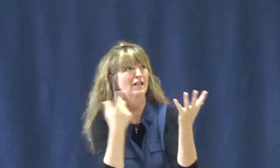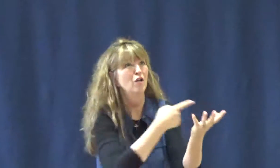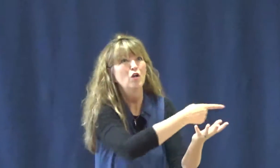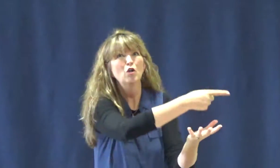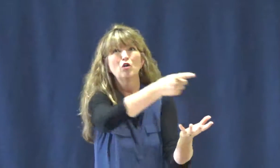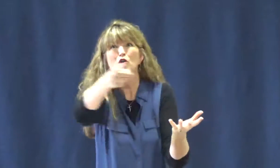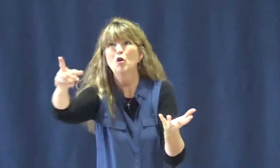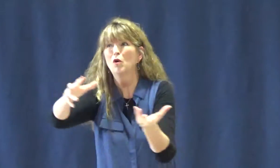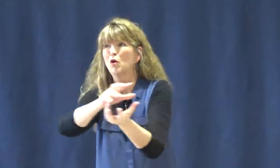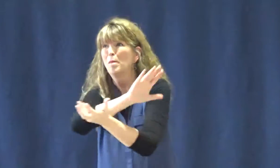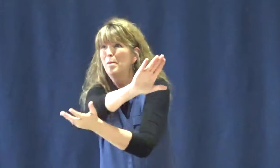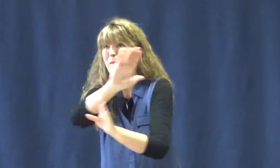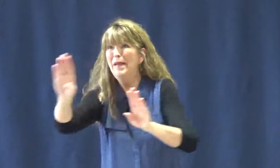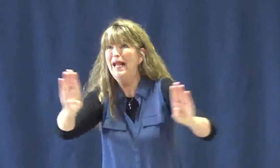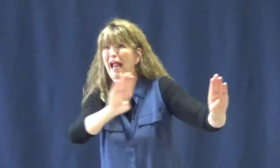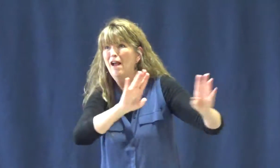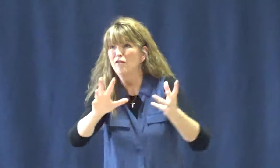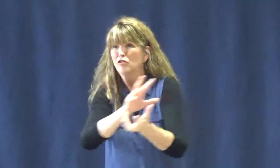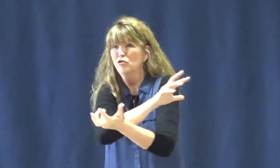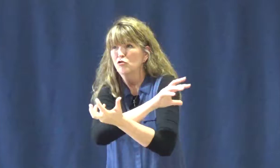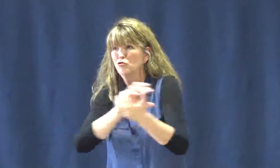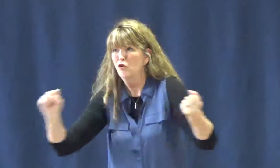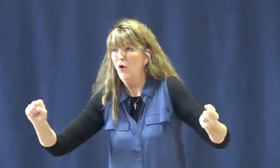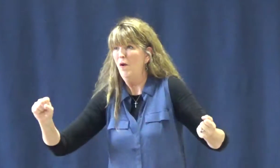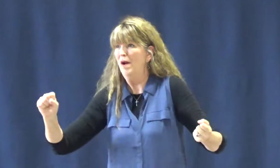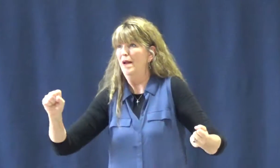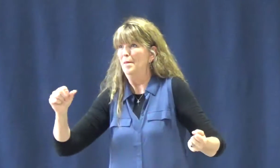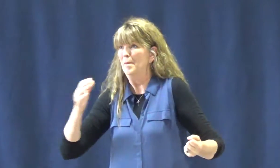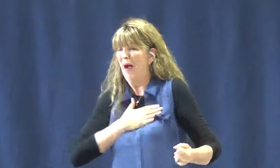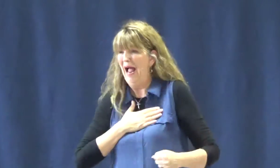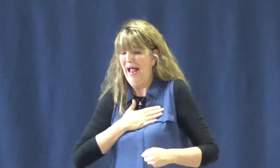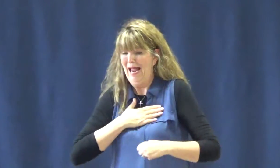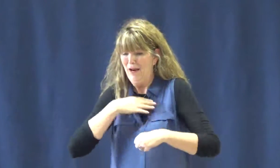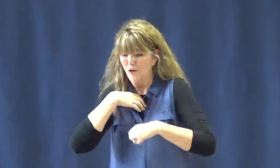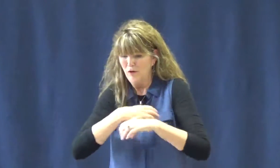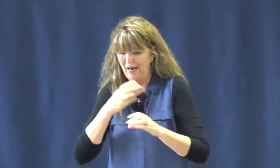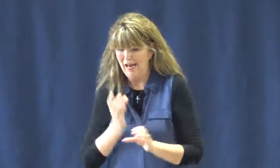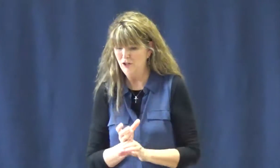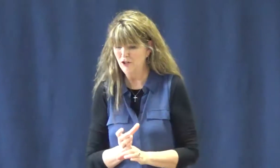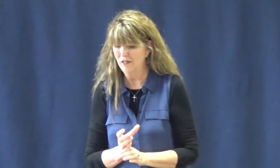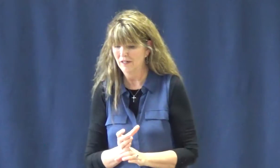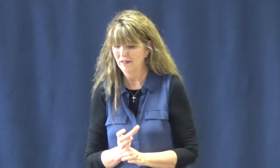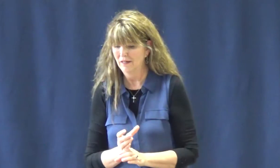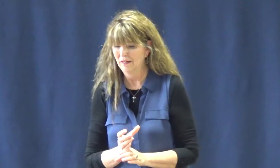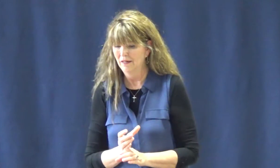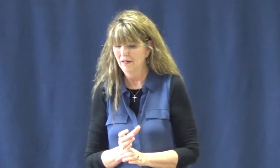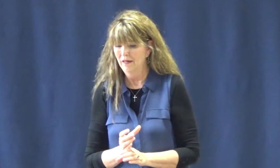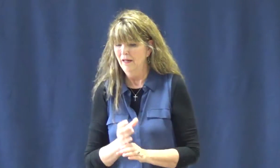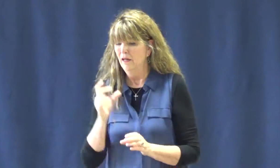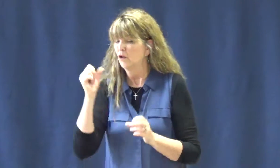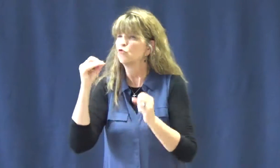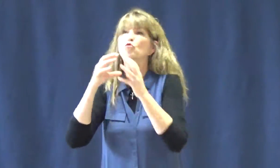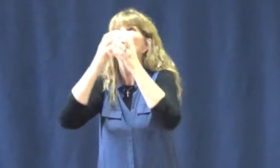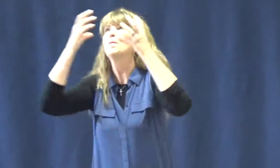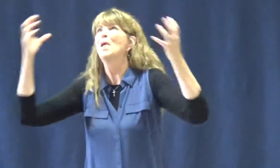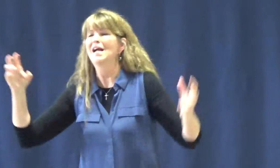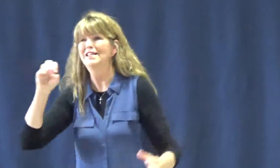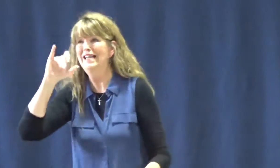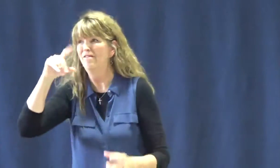Because the world, your behavior has destroyed my creation.